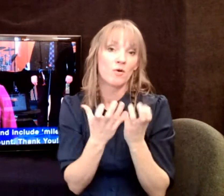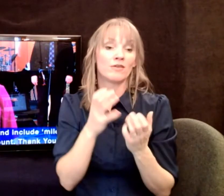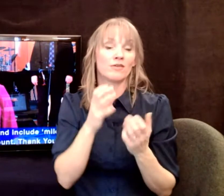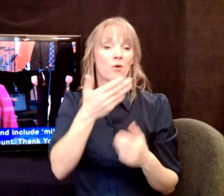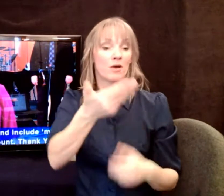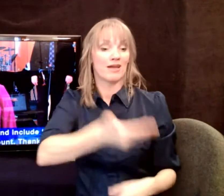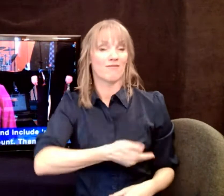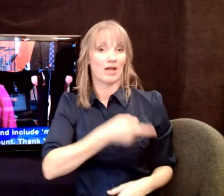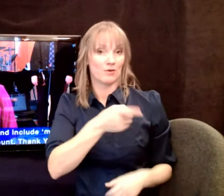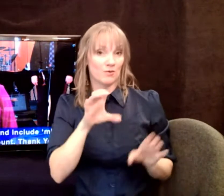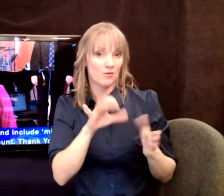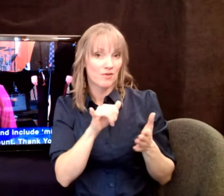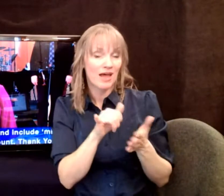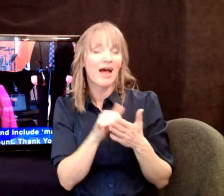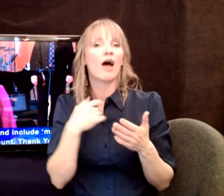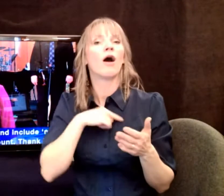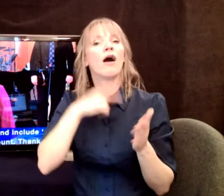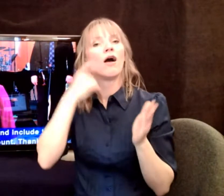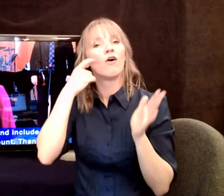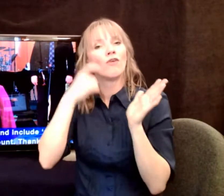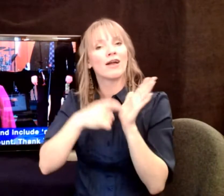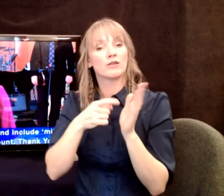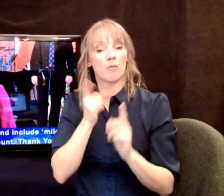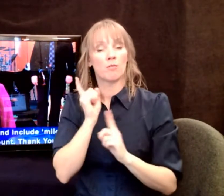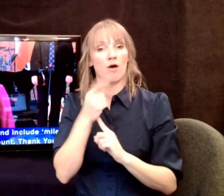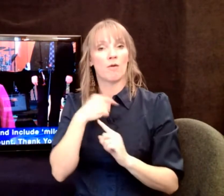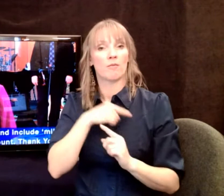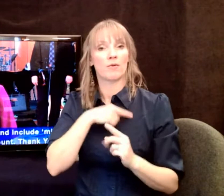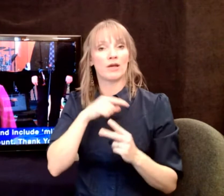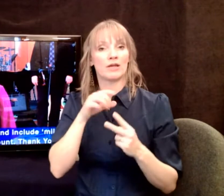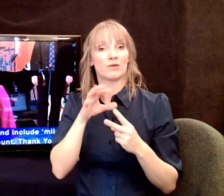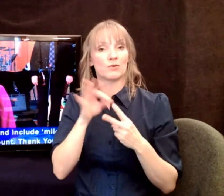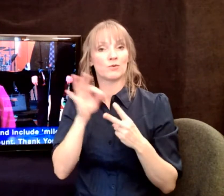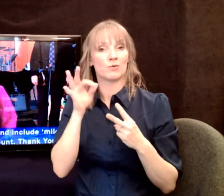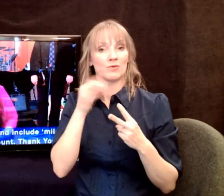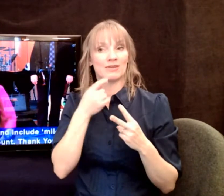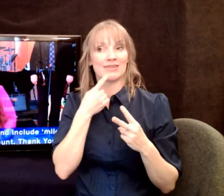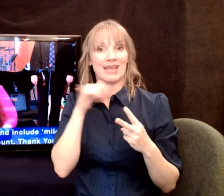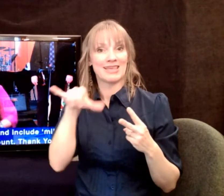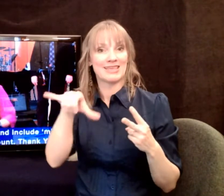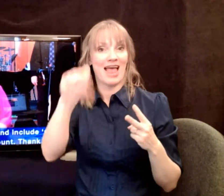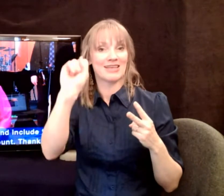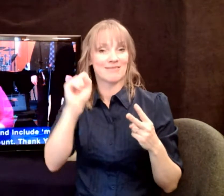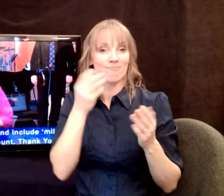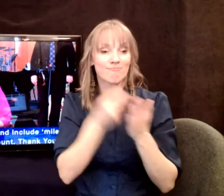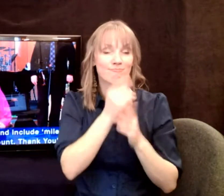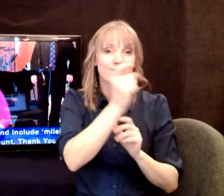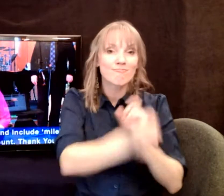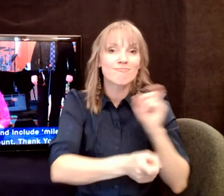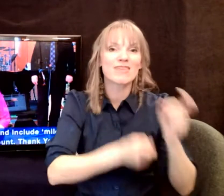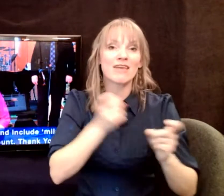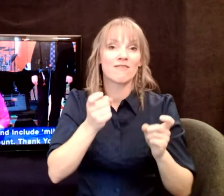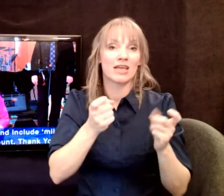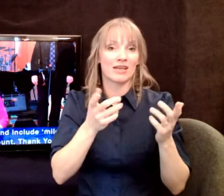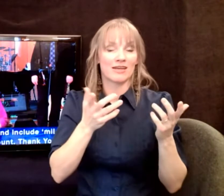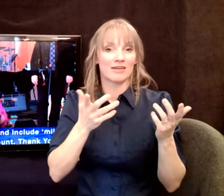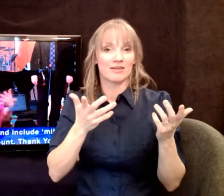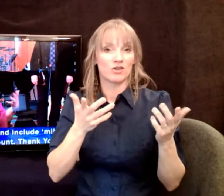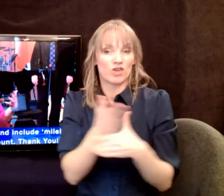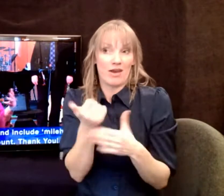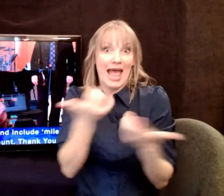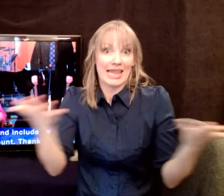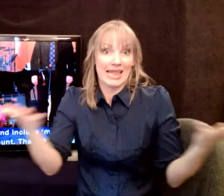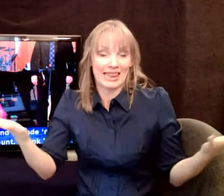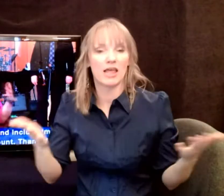we recognize that the moment that we choose to say yes to giving and sharing of anything, it increases our